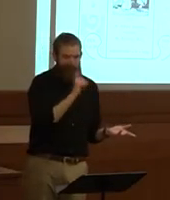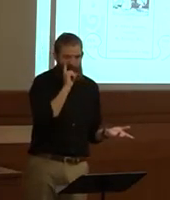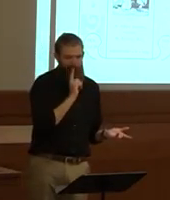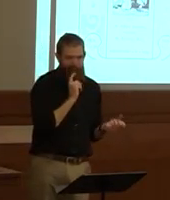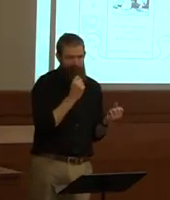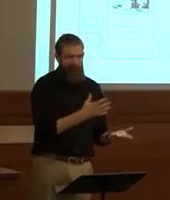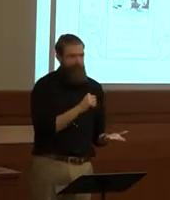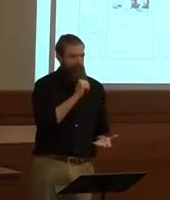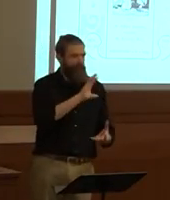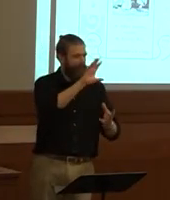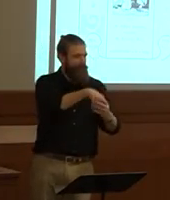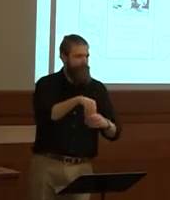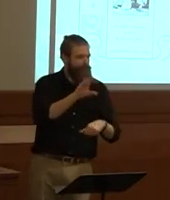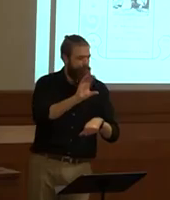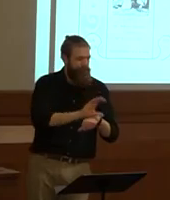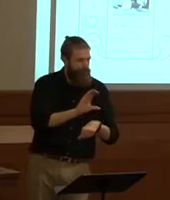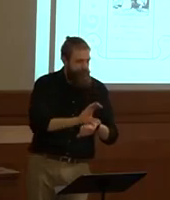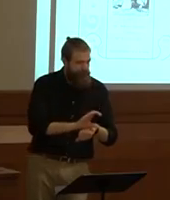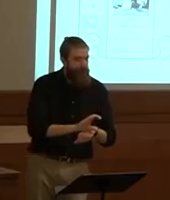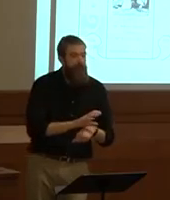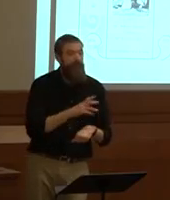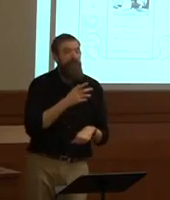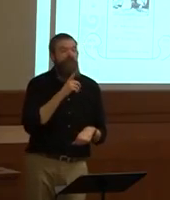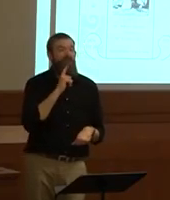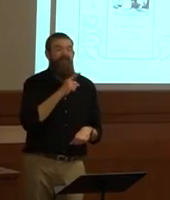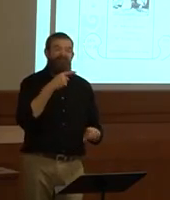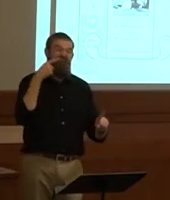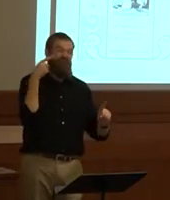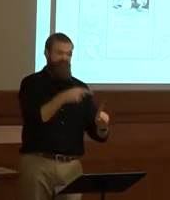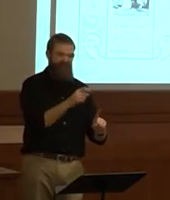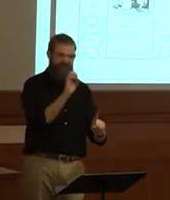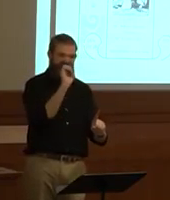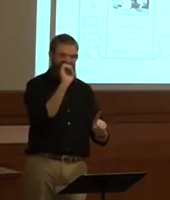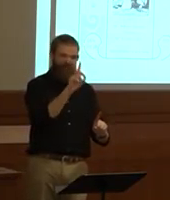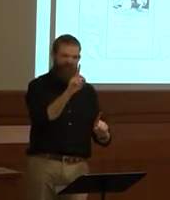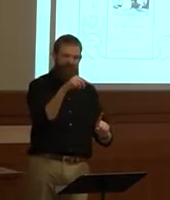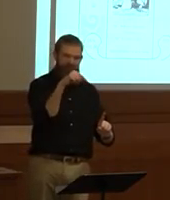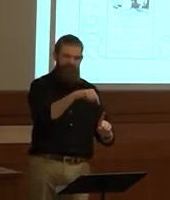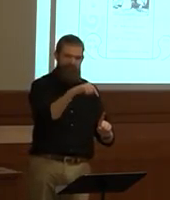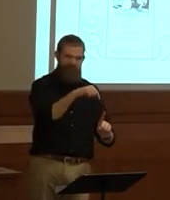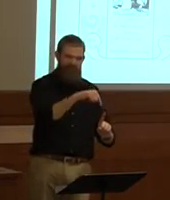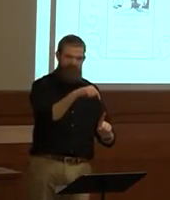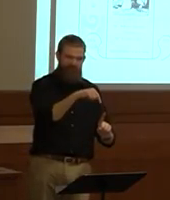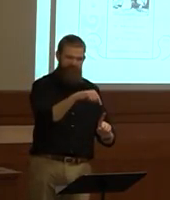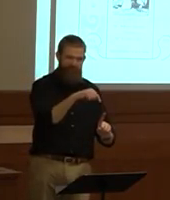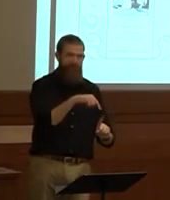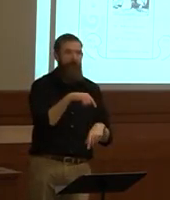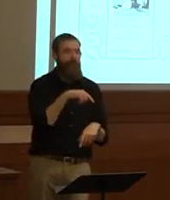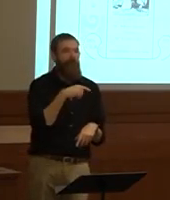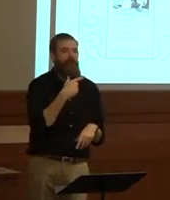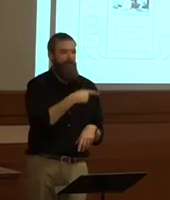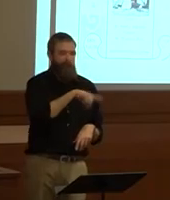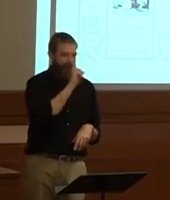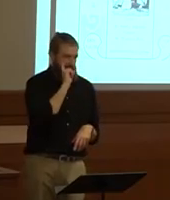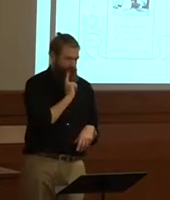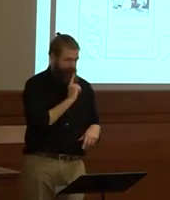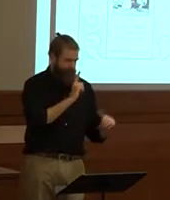of education, so they were working towards mainstreaming deaf people so they could